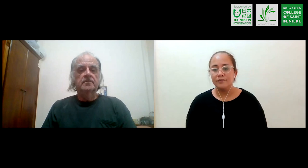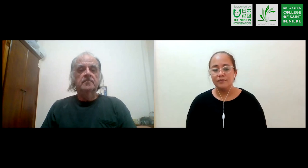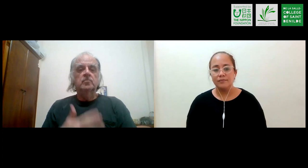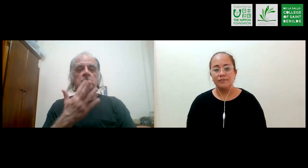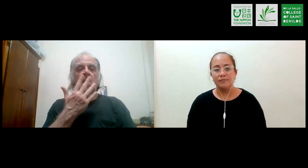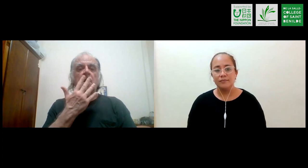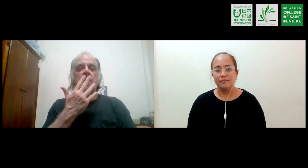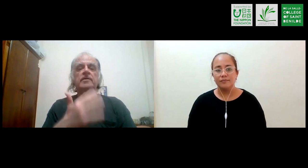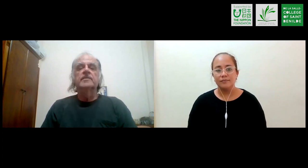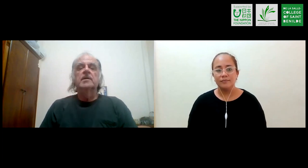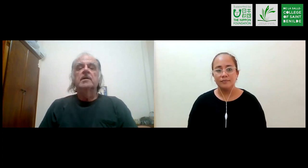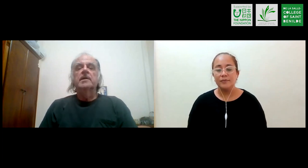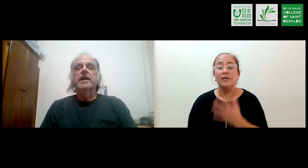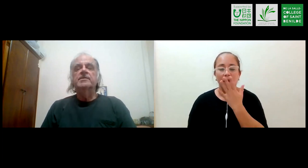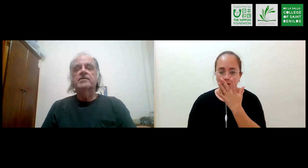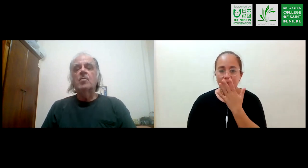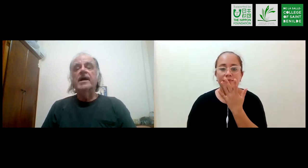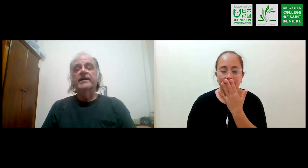Color. Color. Yes. Why?